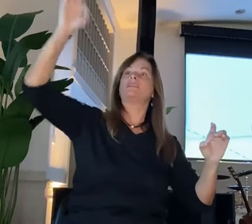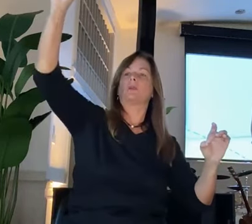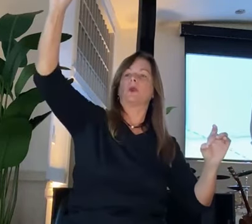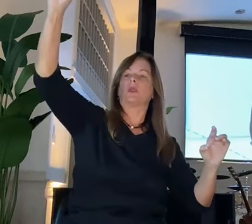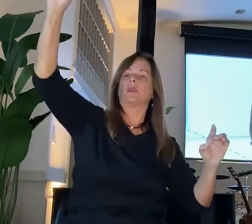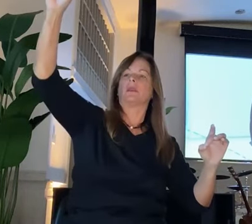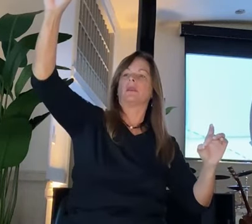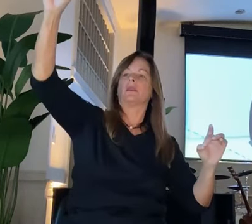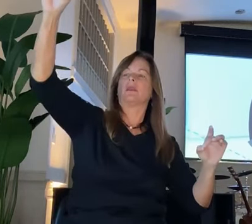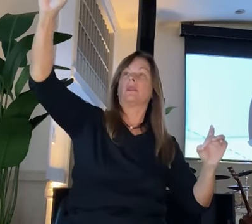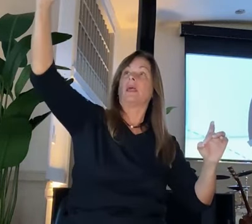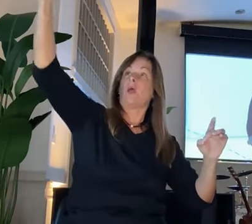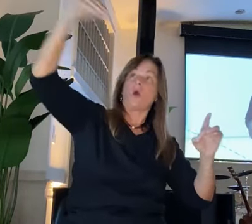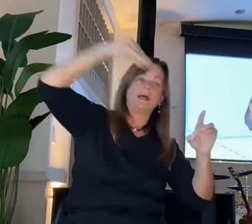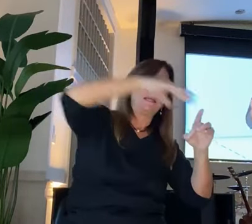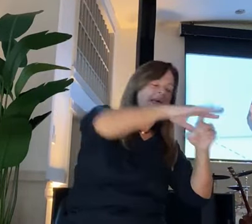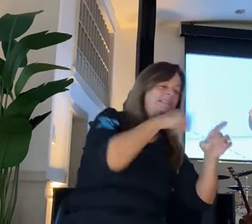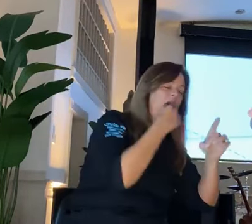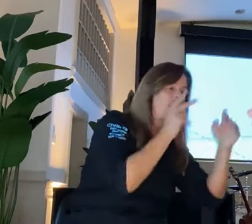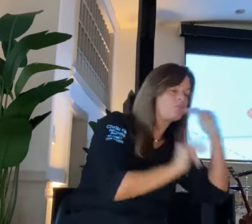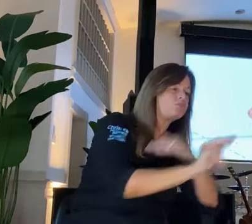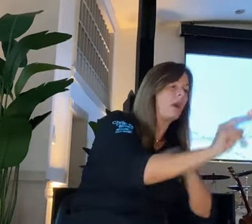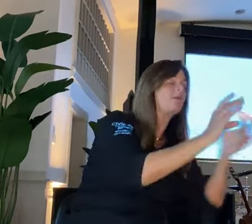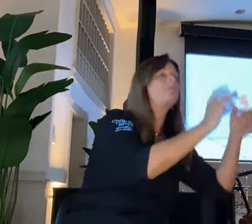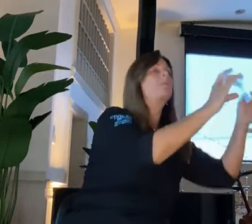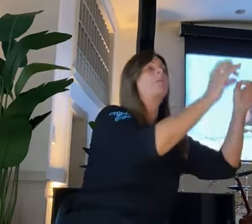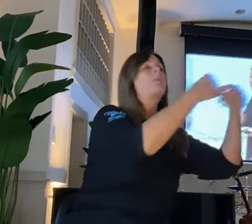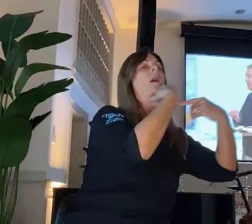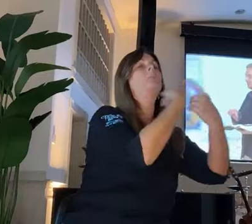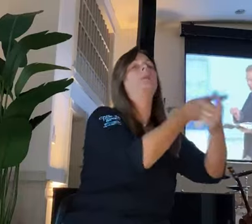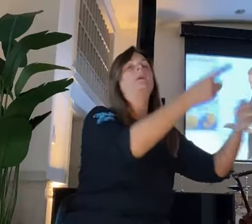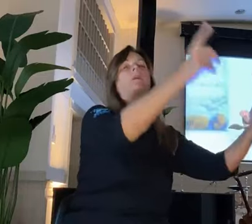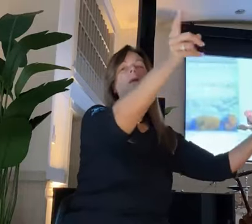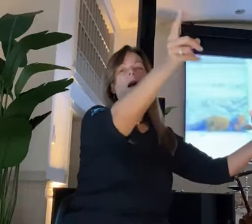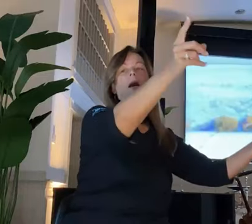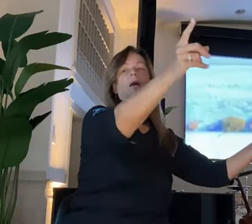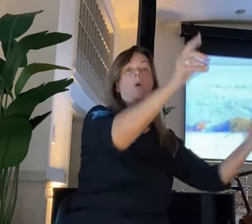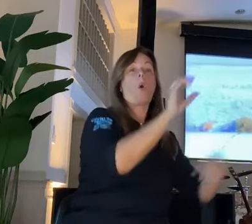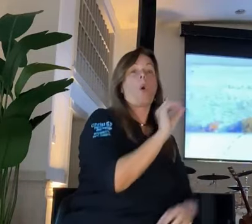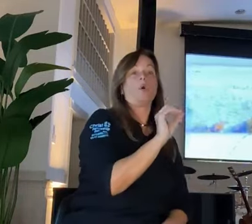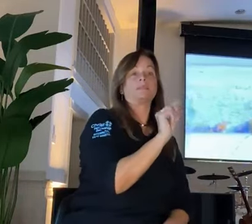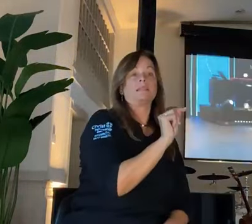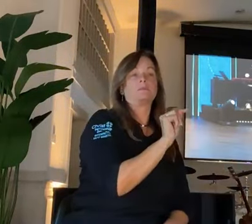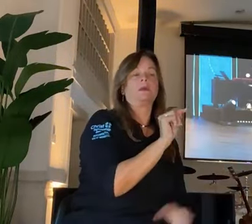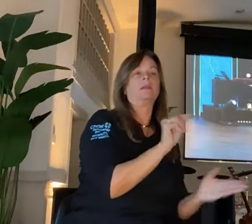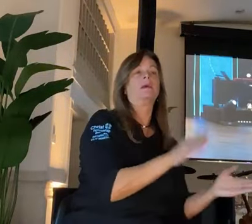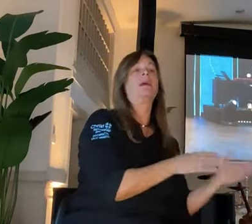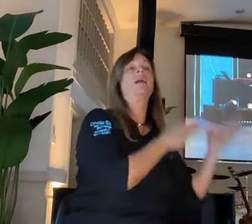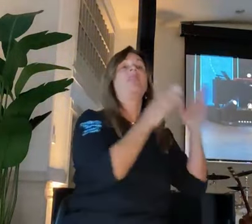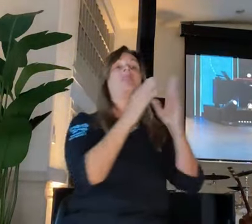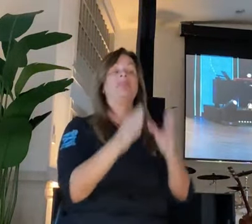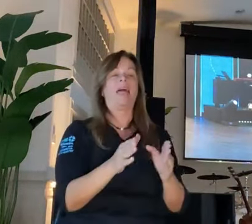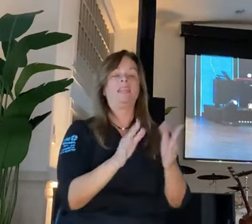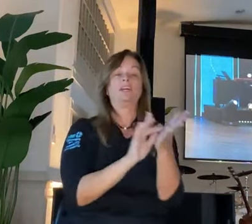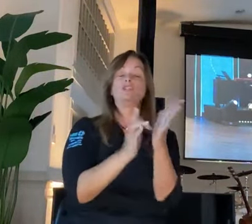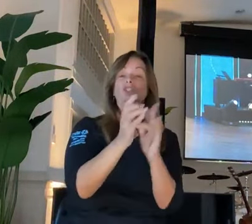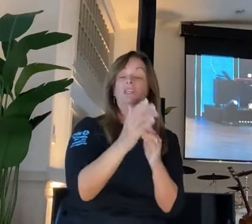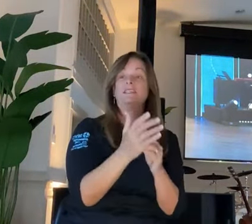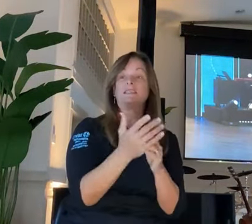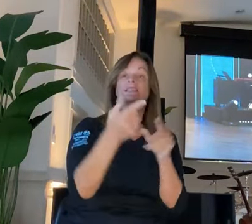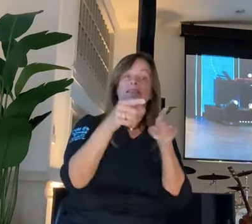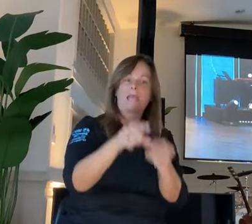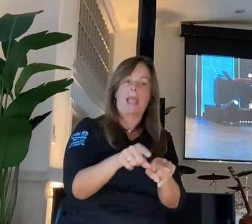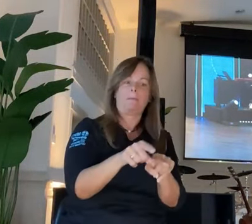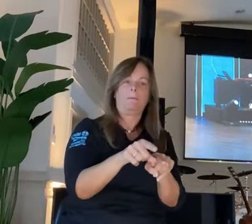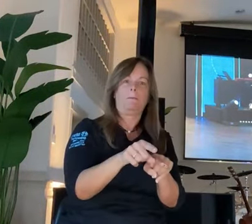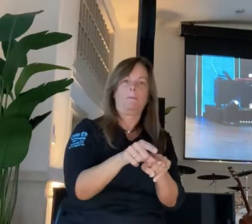That is powerful. And Jesus said, actually in John chapter 16, he's getting ready to be betrayed, and now he's going to